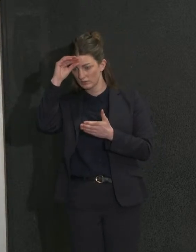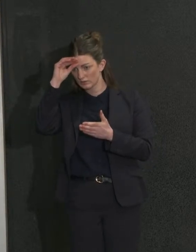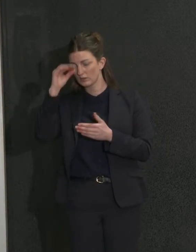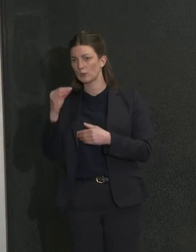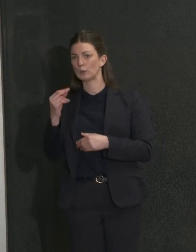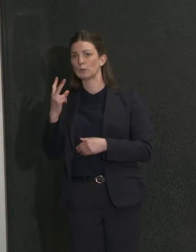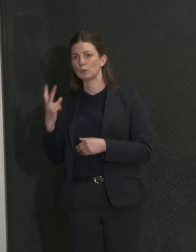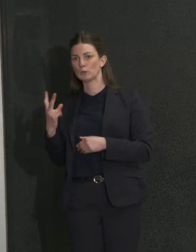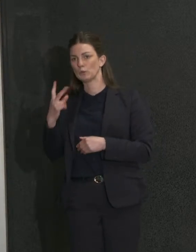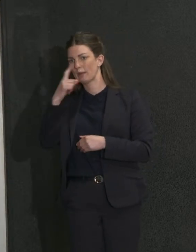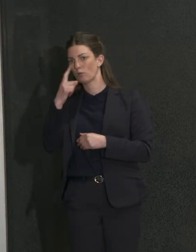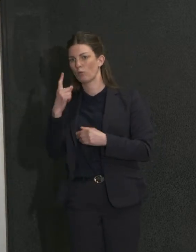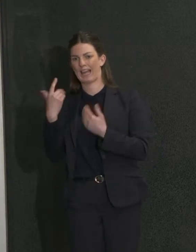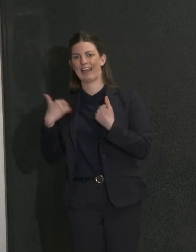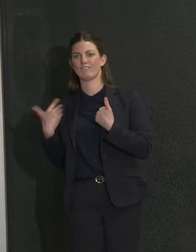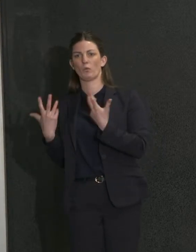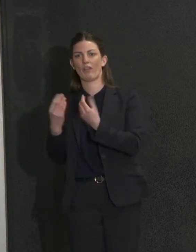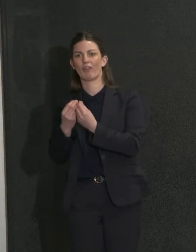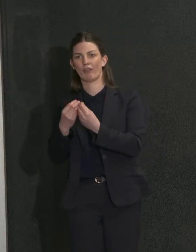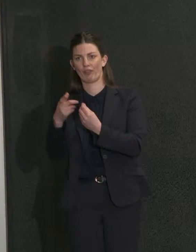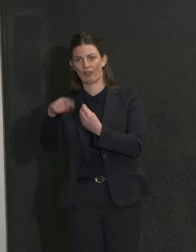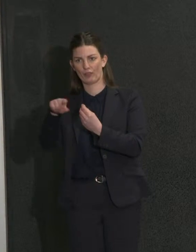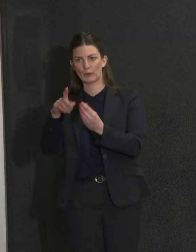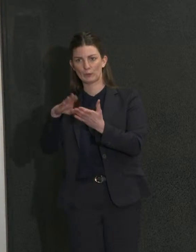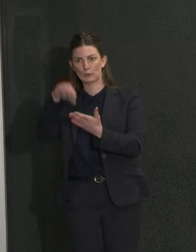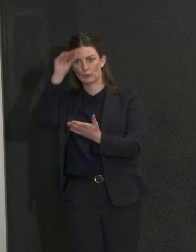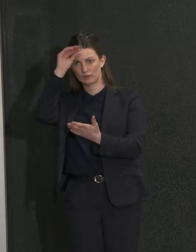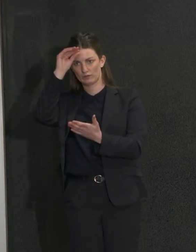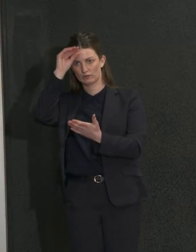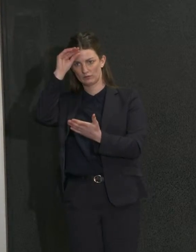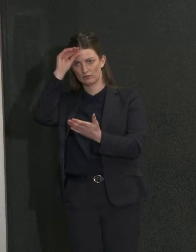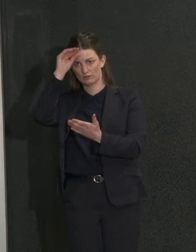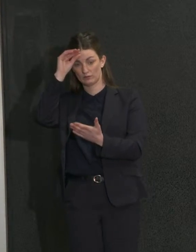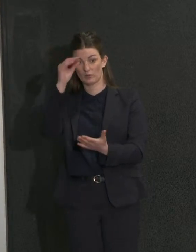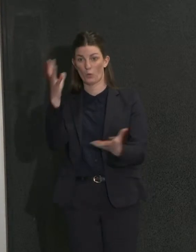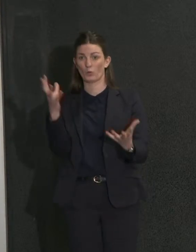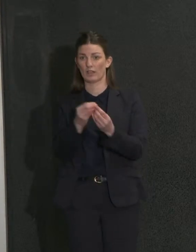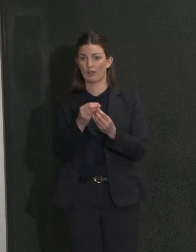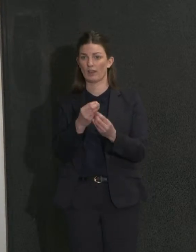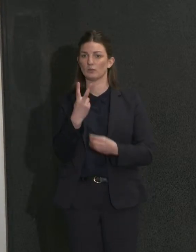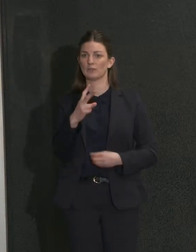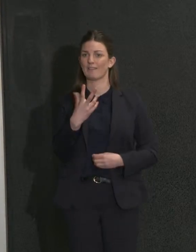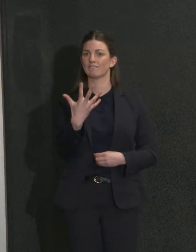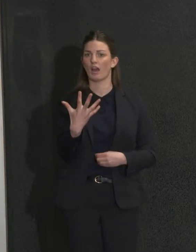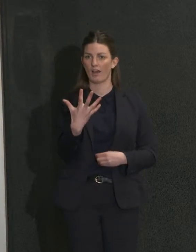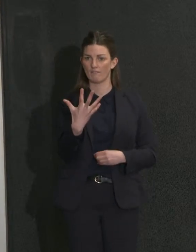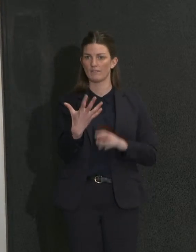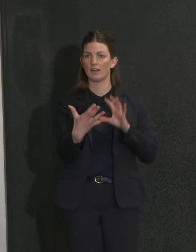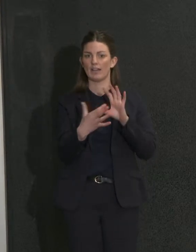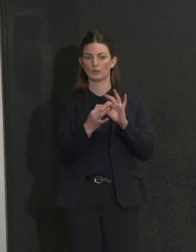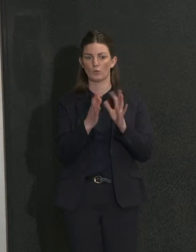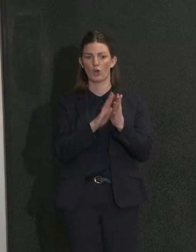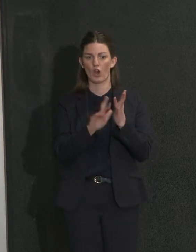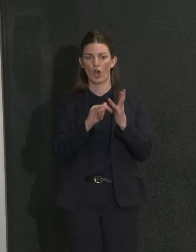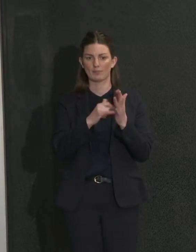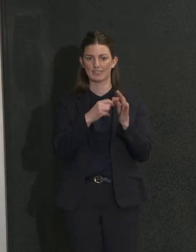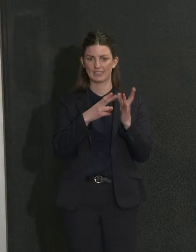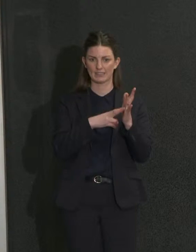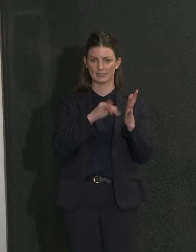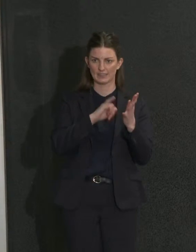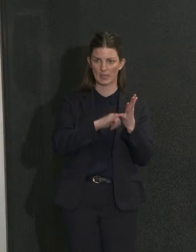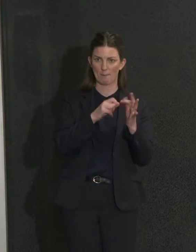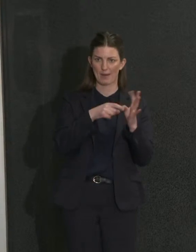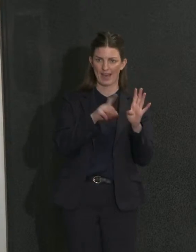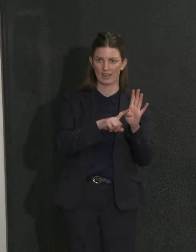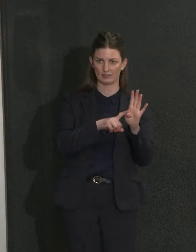2 household members of those students. That takes us to a total of 25 associated with Hobsons Bay, 29 new